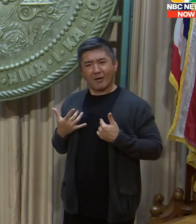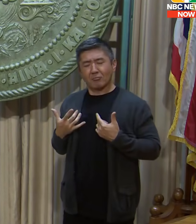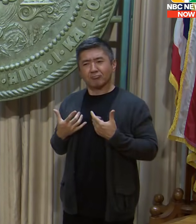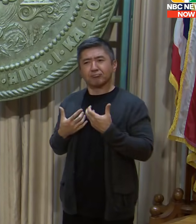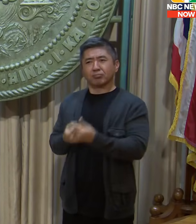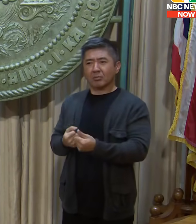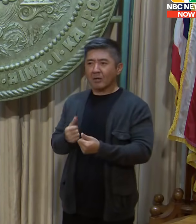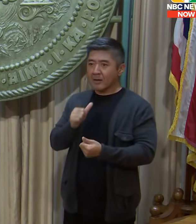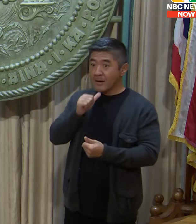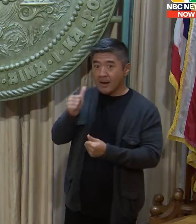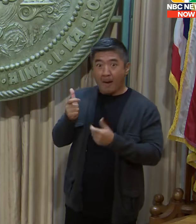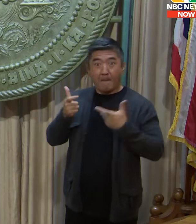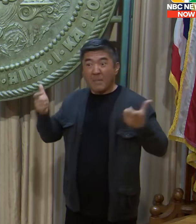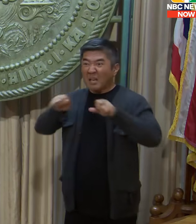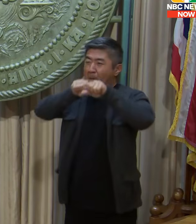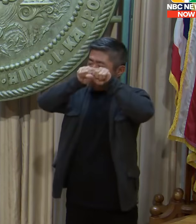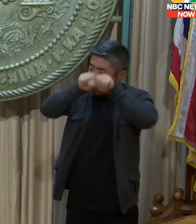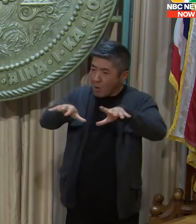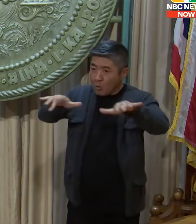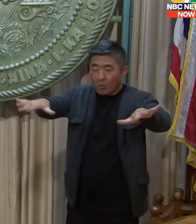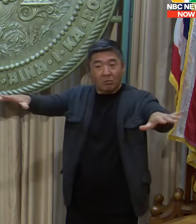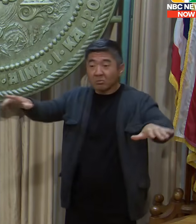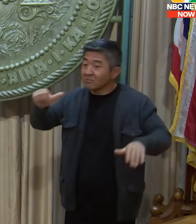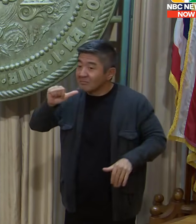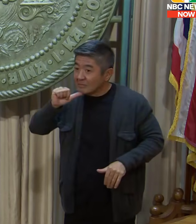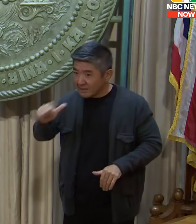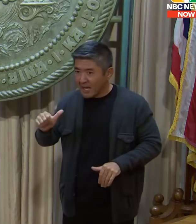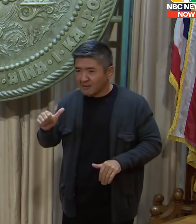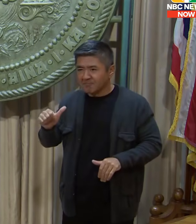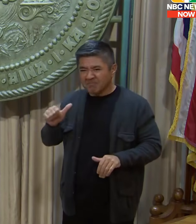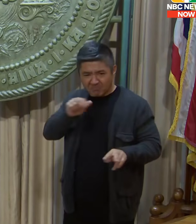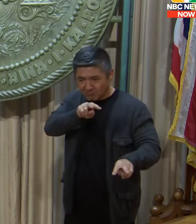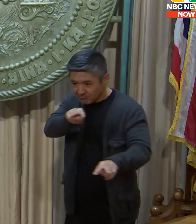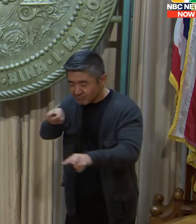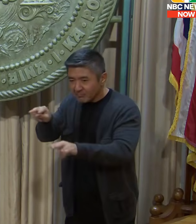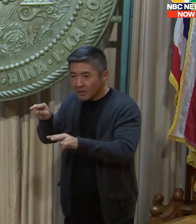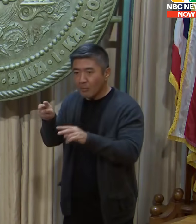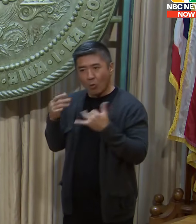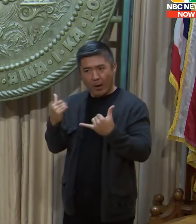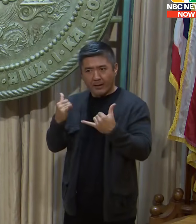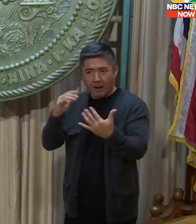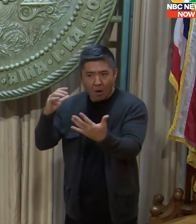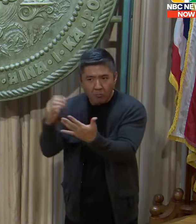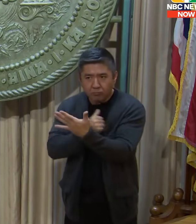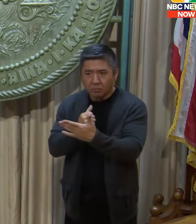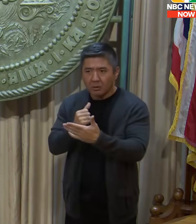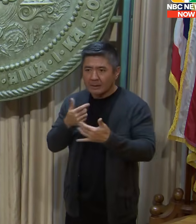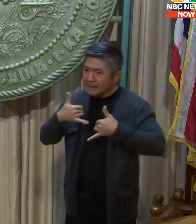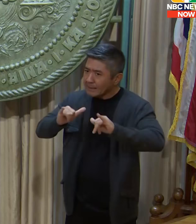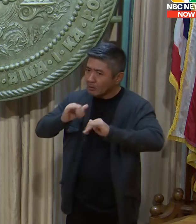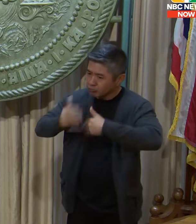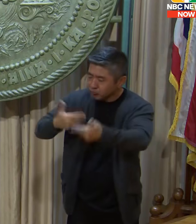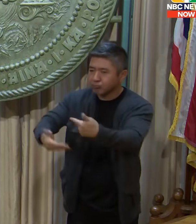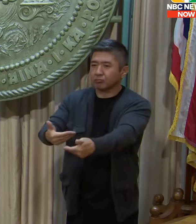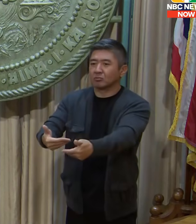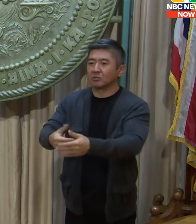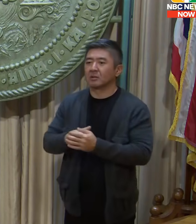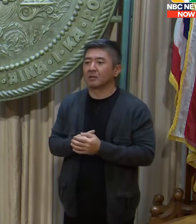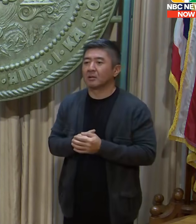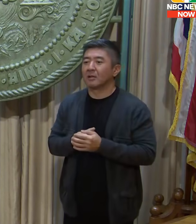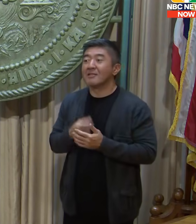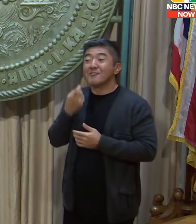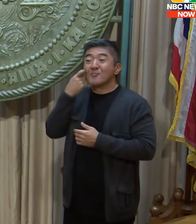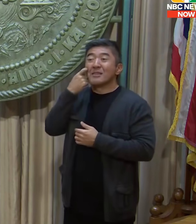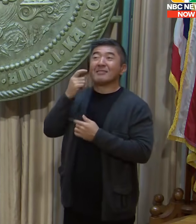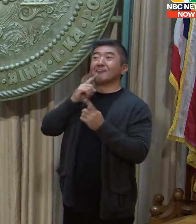seeing widespread community transmission. Nevertheless, this is certainly the time to act. With the recent travel quarantine